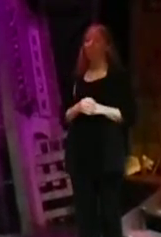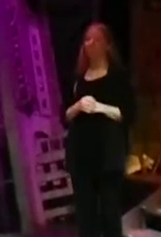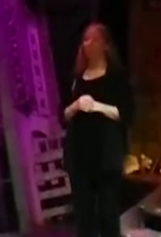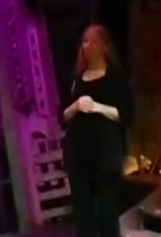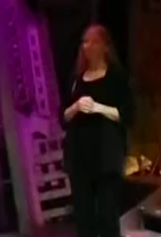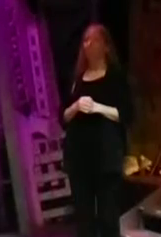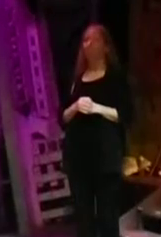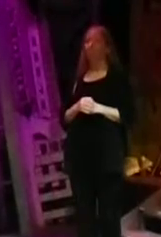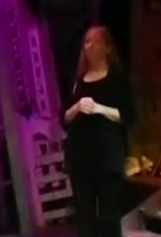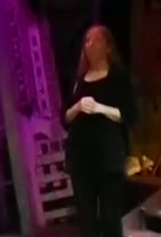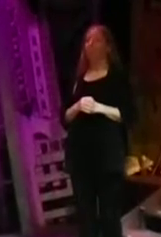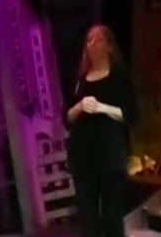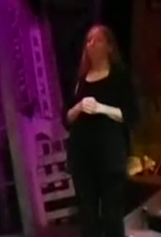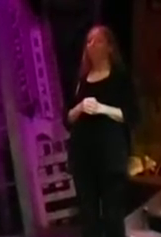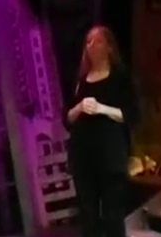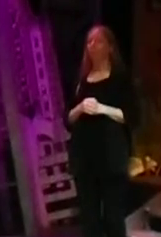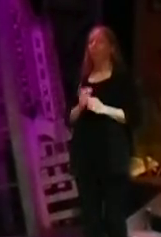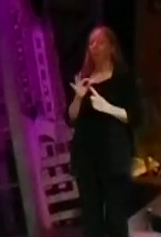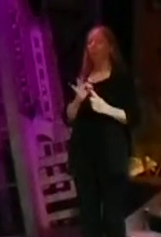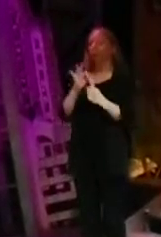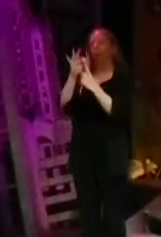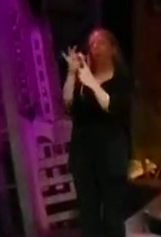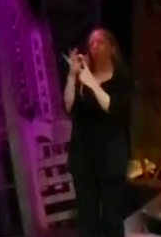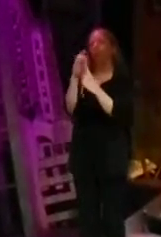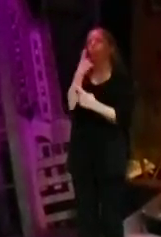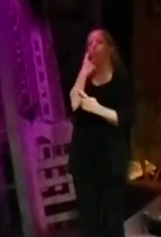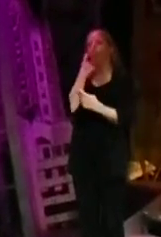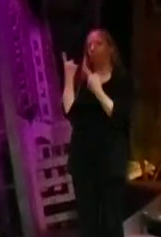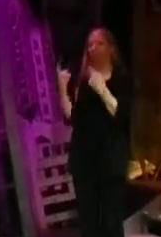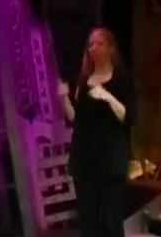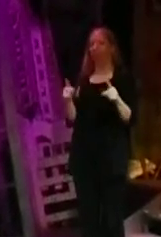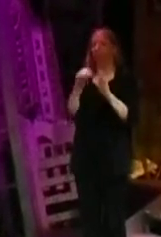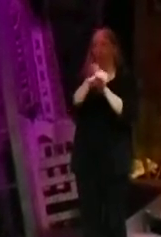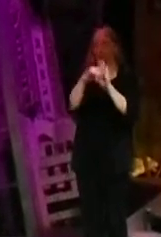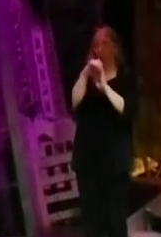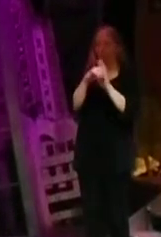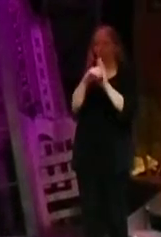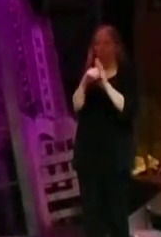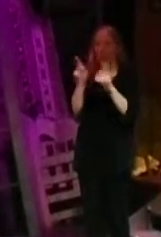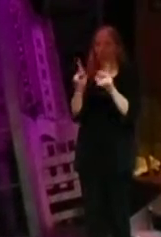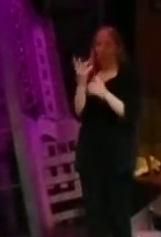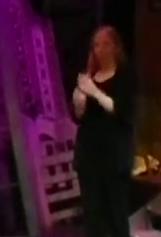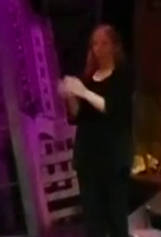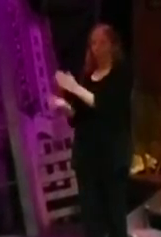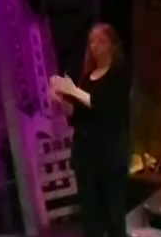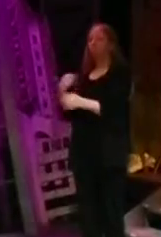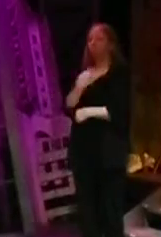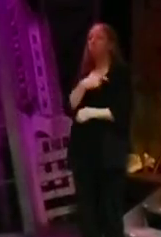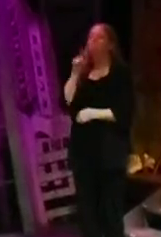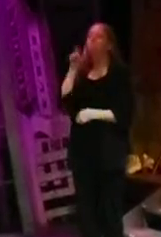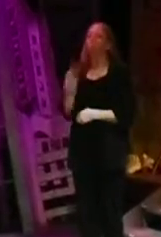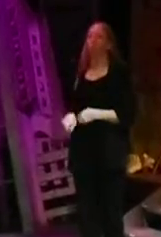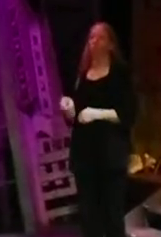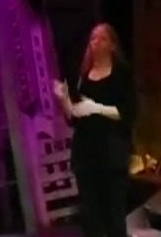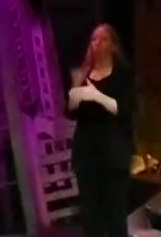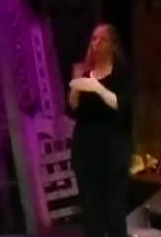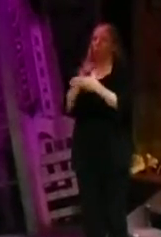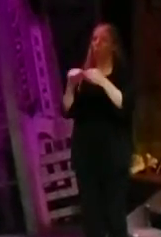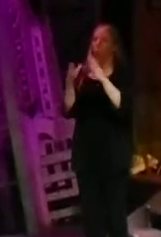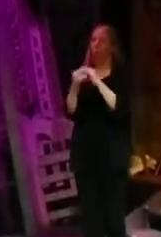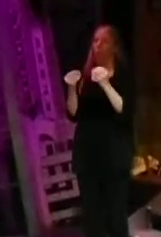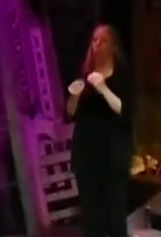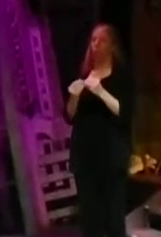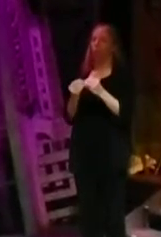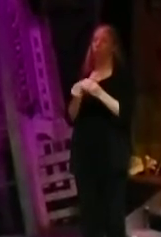Yeah. And so, especially in light of recent events, we must share our stories in order to grow as a community, and that's why we're here